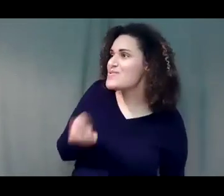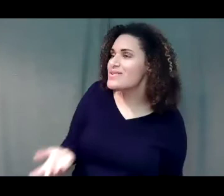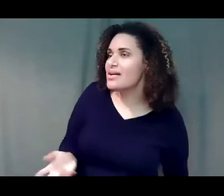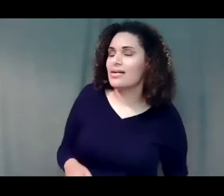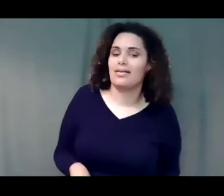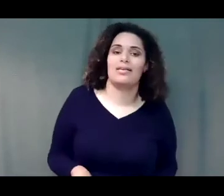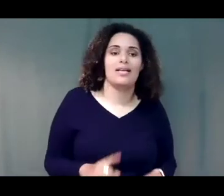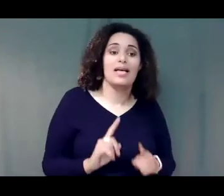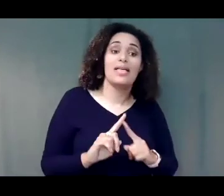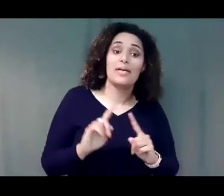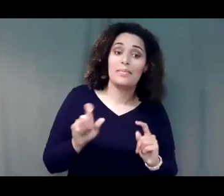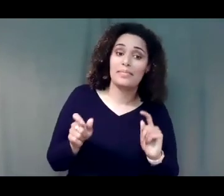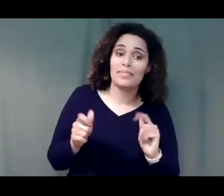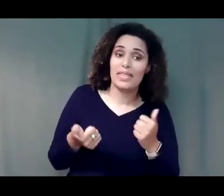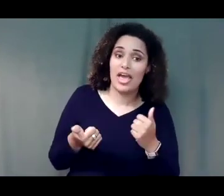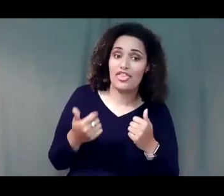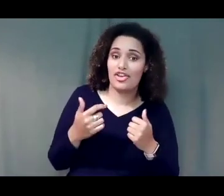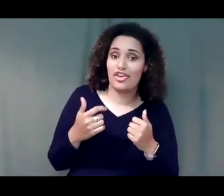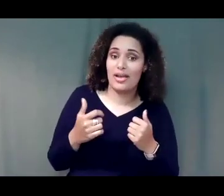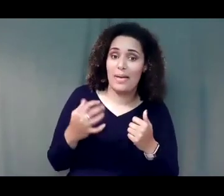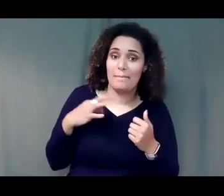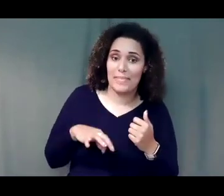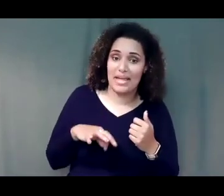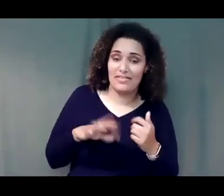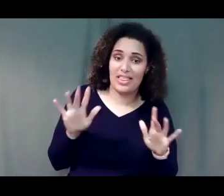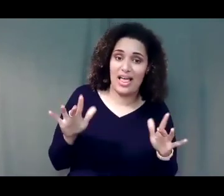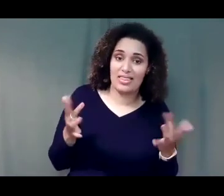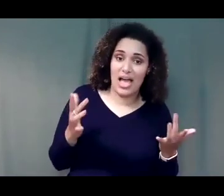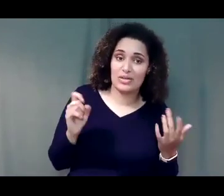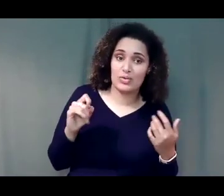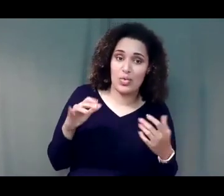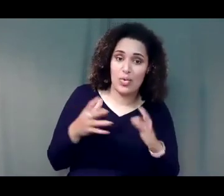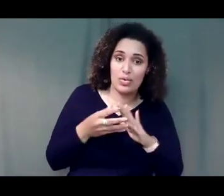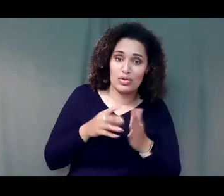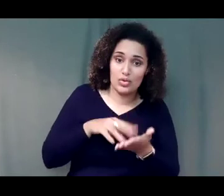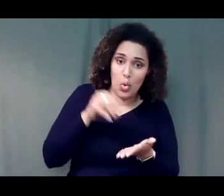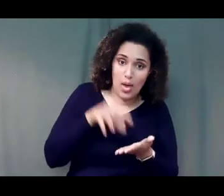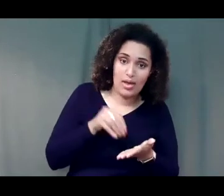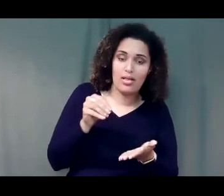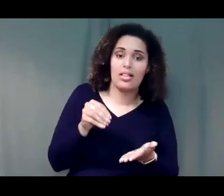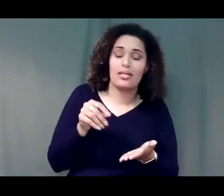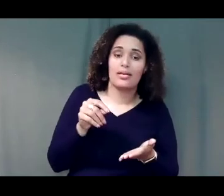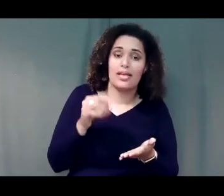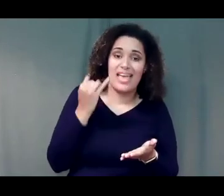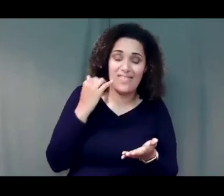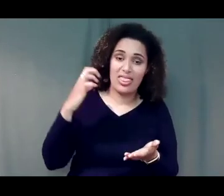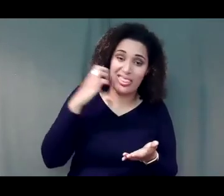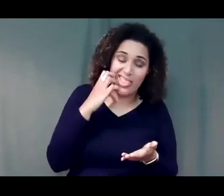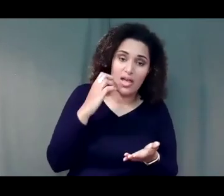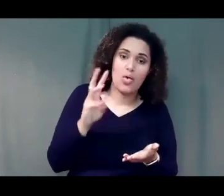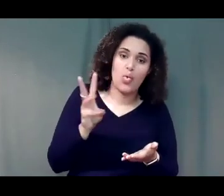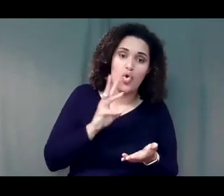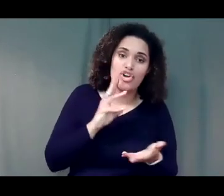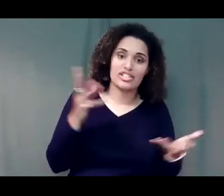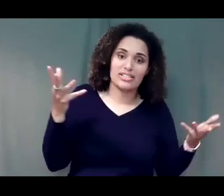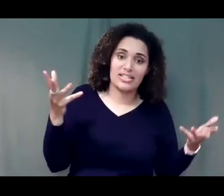other benefit for us of the lighter soil is that if we had this huge thick amount of soil, water is very, very